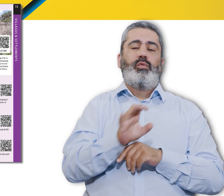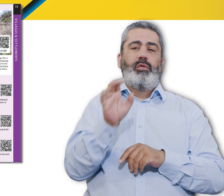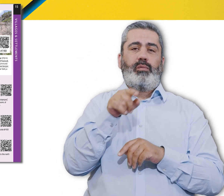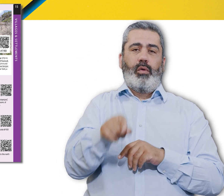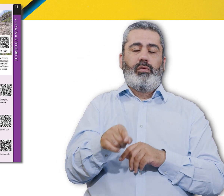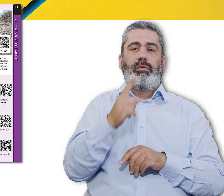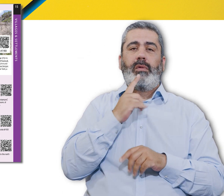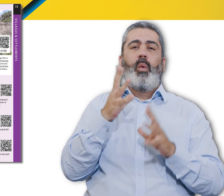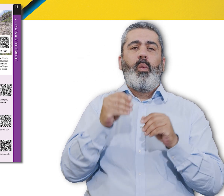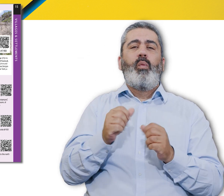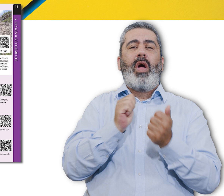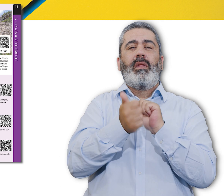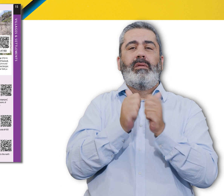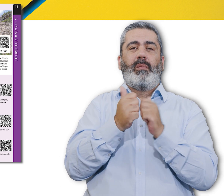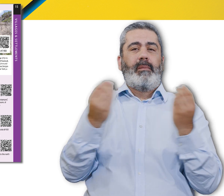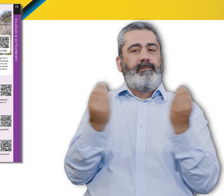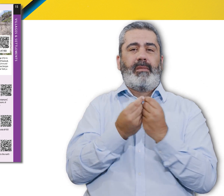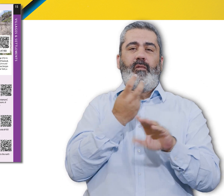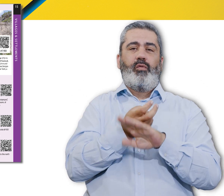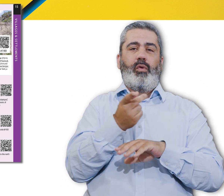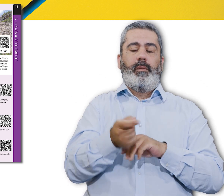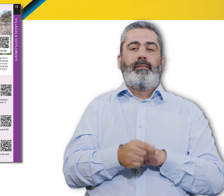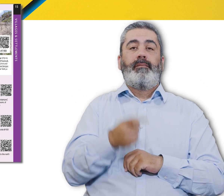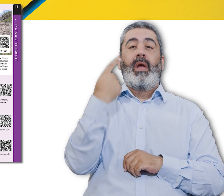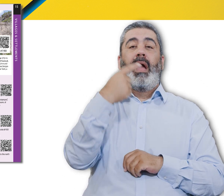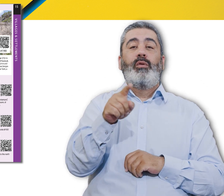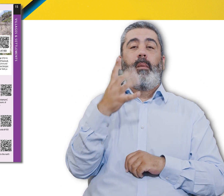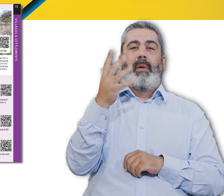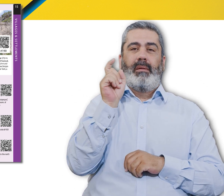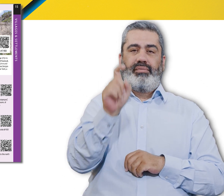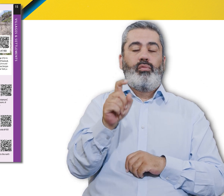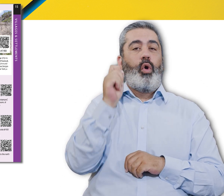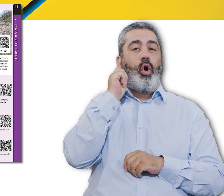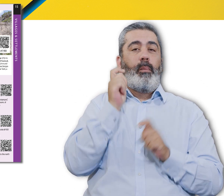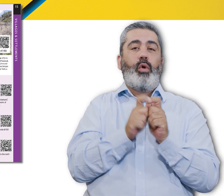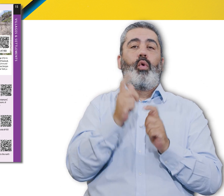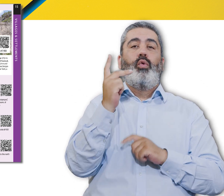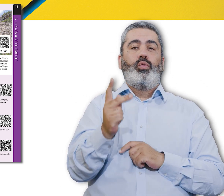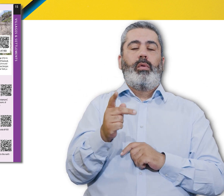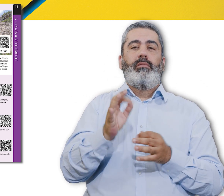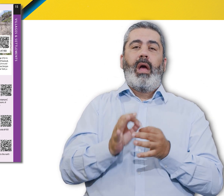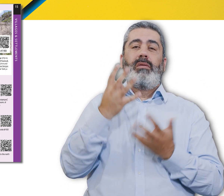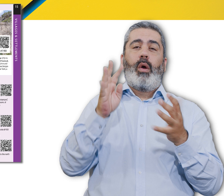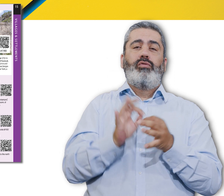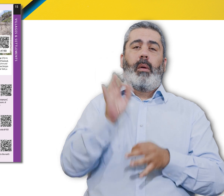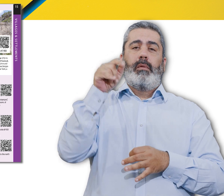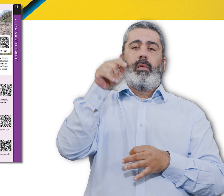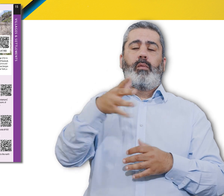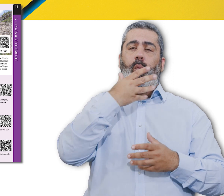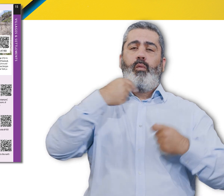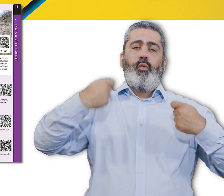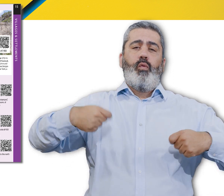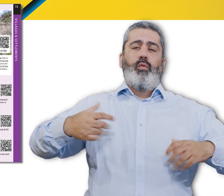of alternative tourism and mountain sports. Kukuli, number 105. Traditional village at an altitude